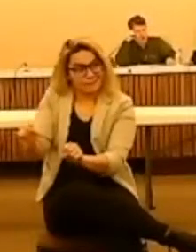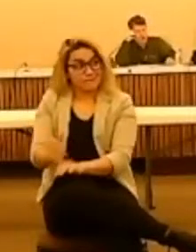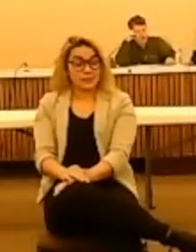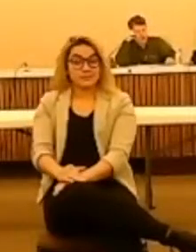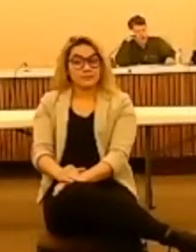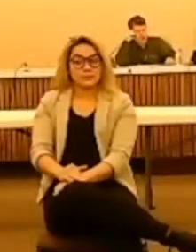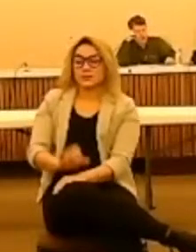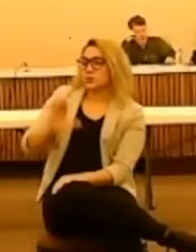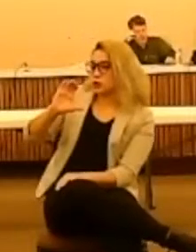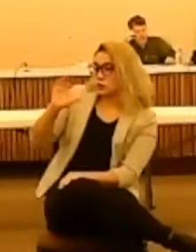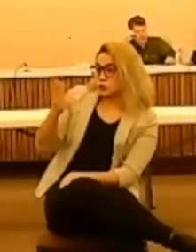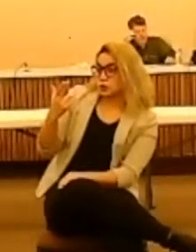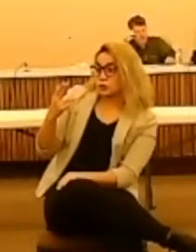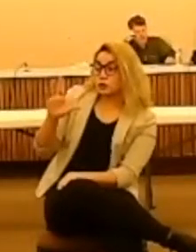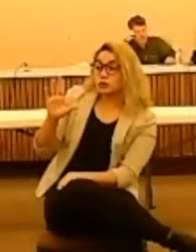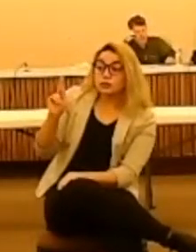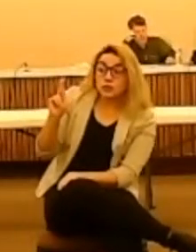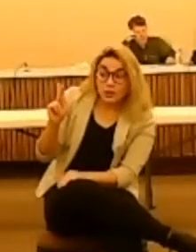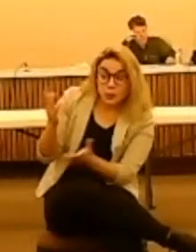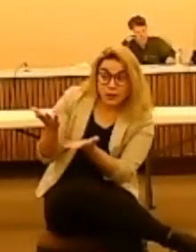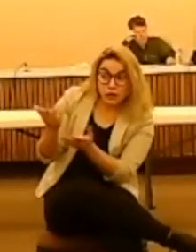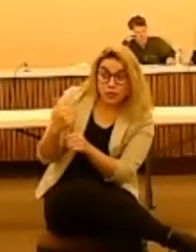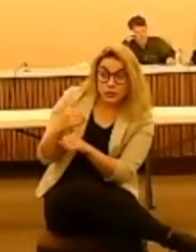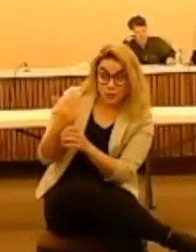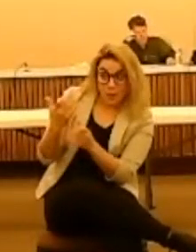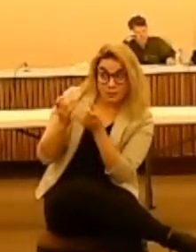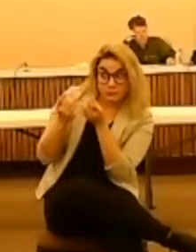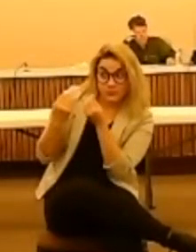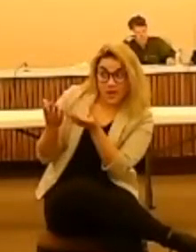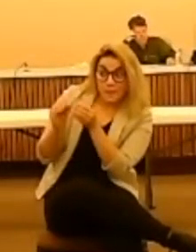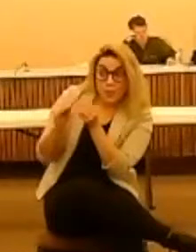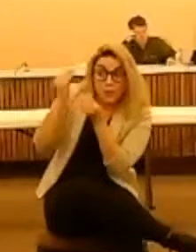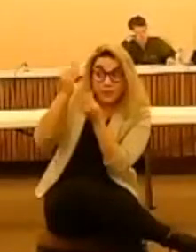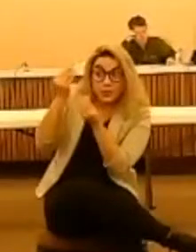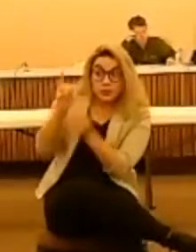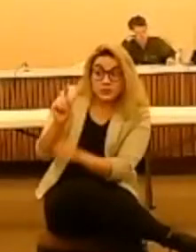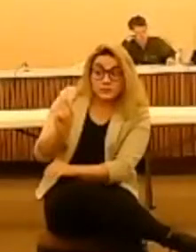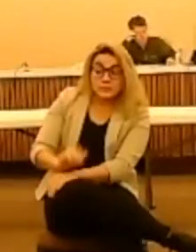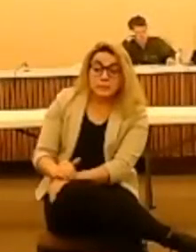Chuck, are you on? Do you have any additional information?